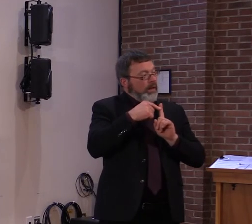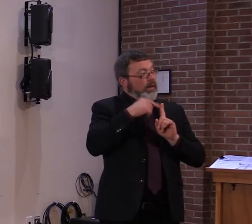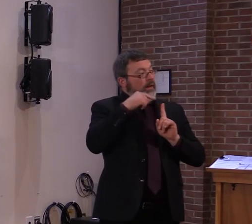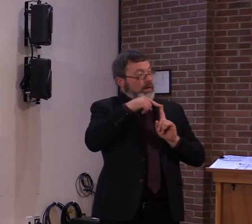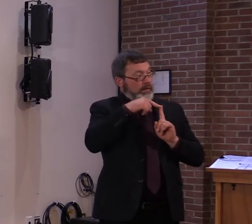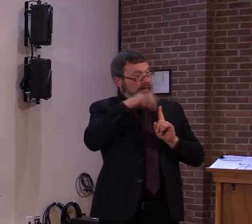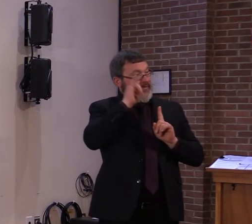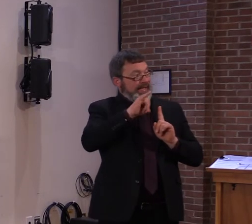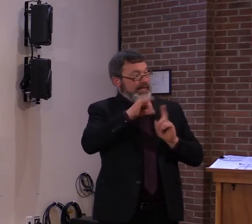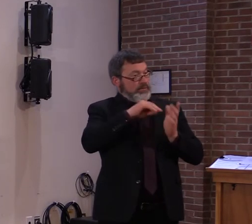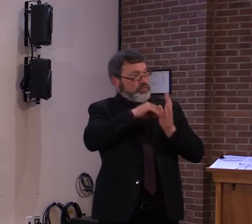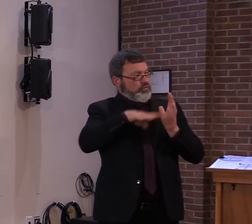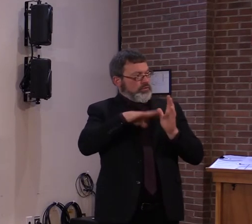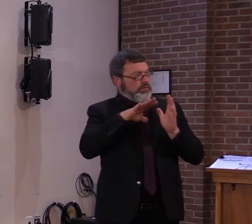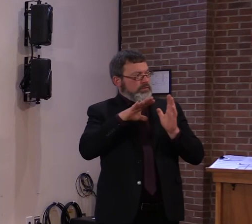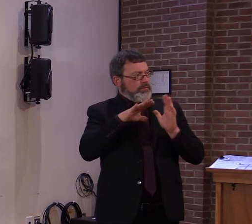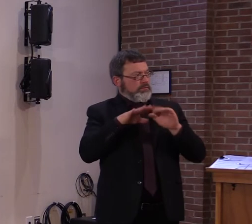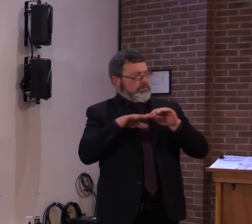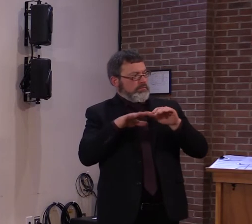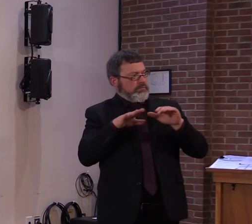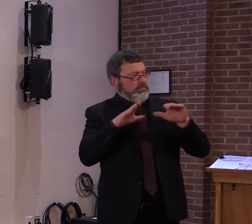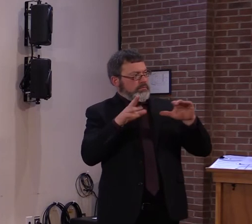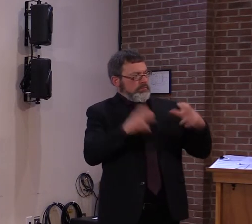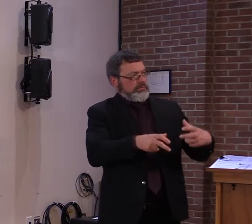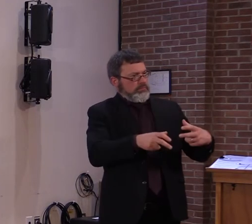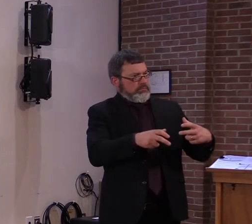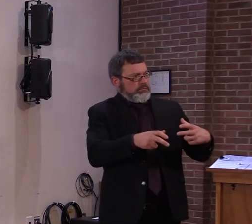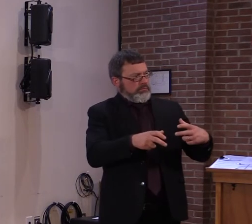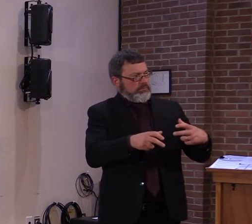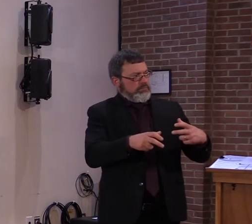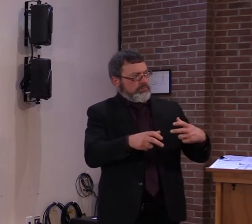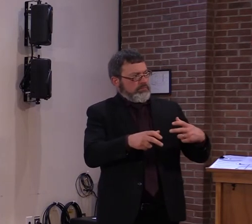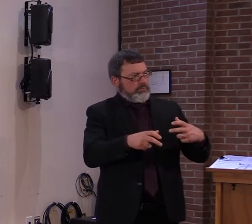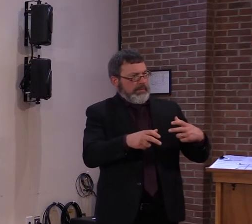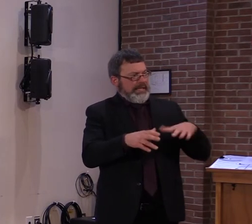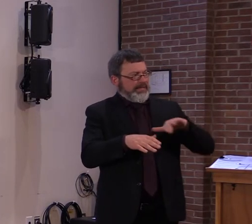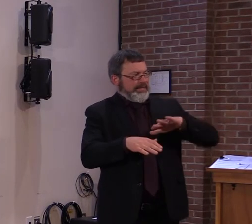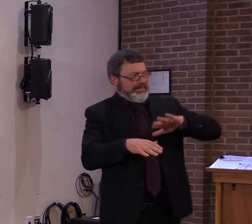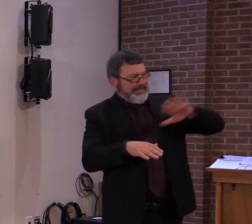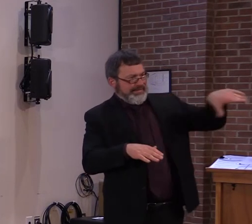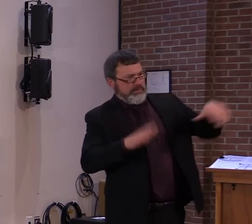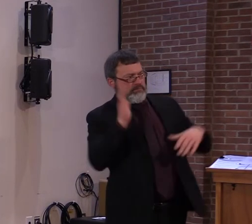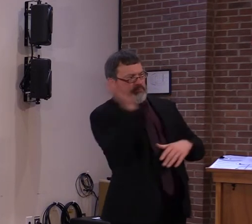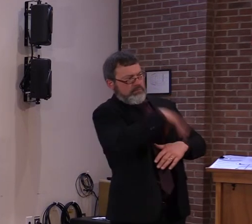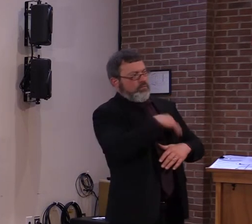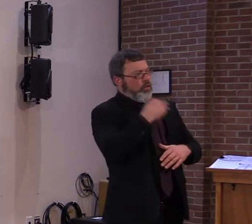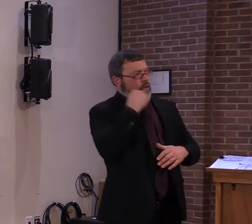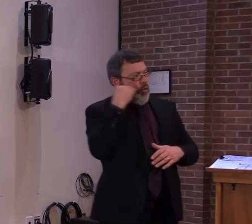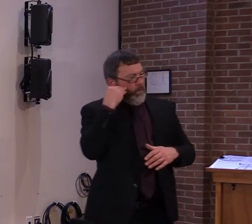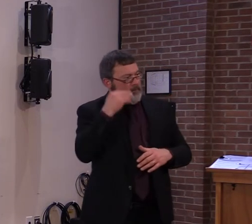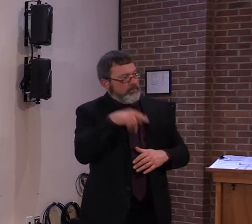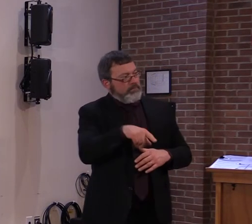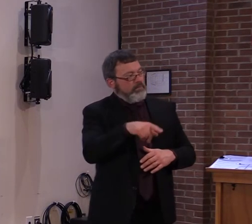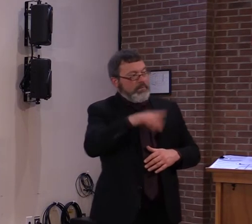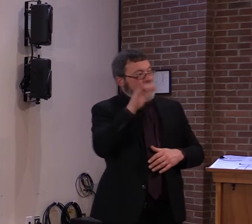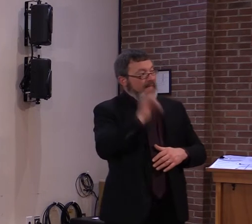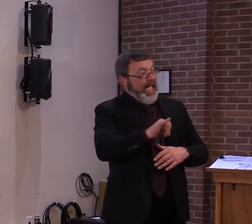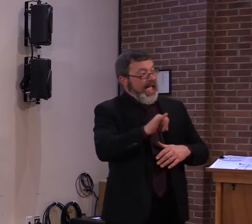student, and I hope the parents understand why this is being done, that positive student will remain in